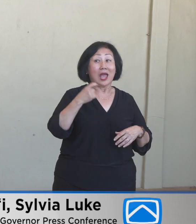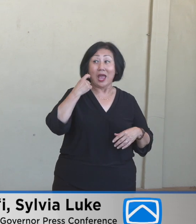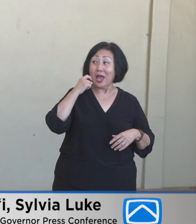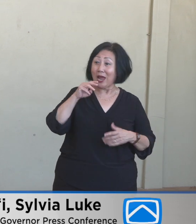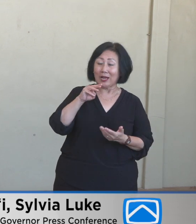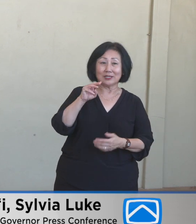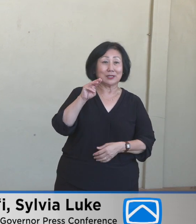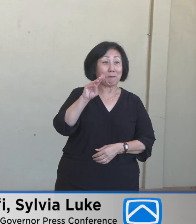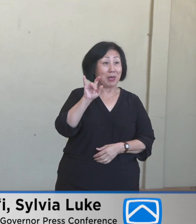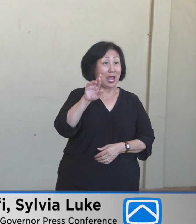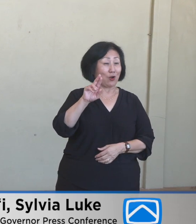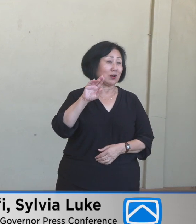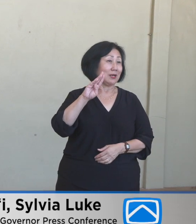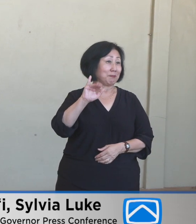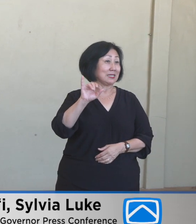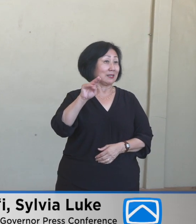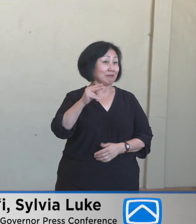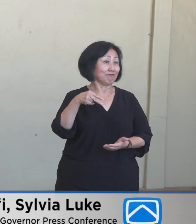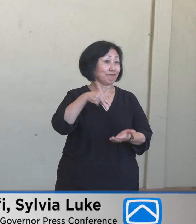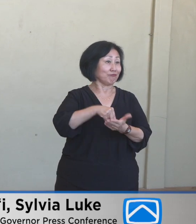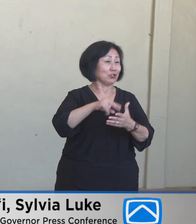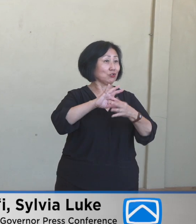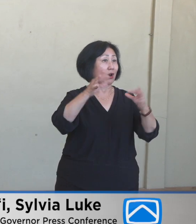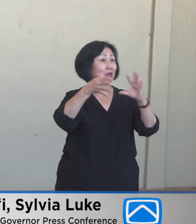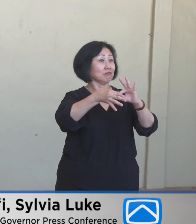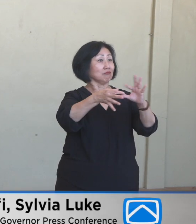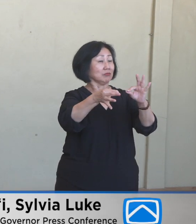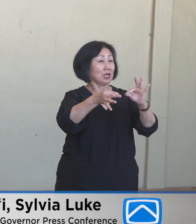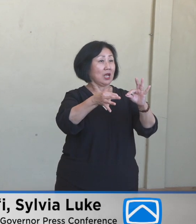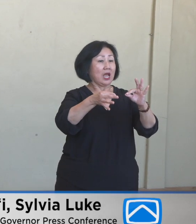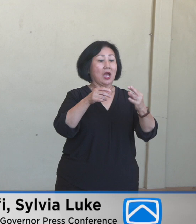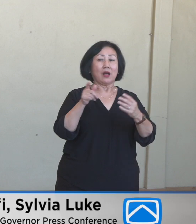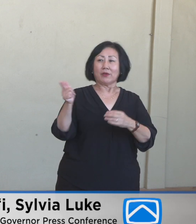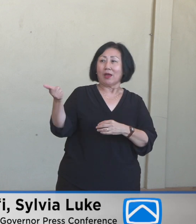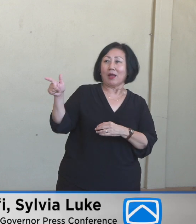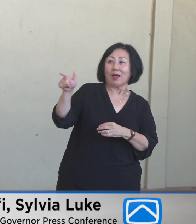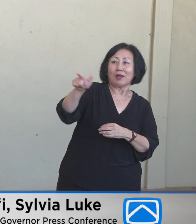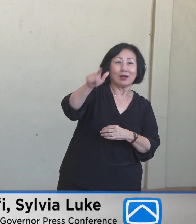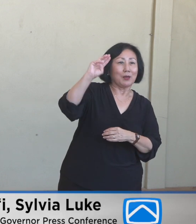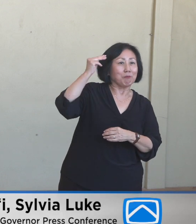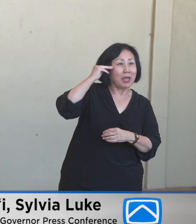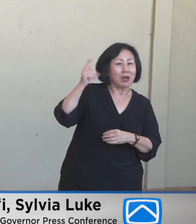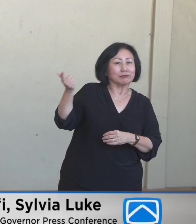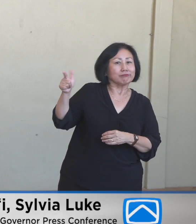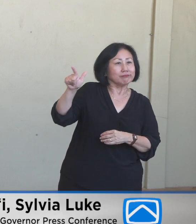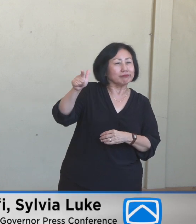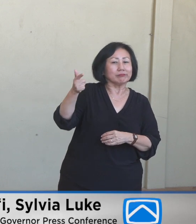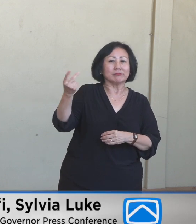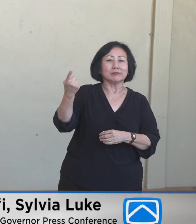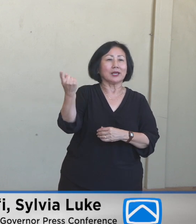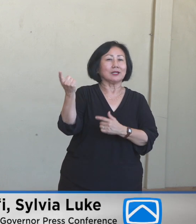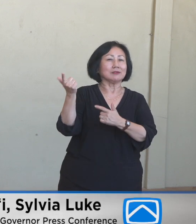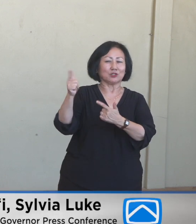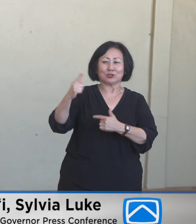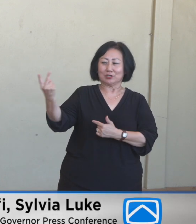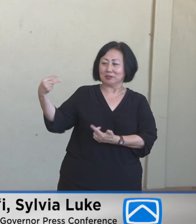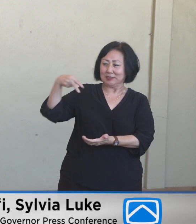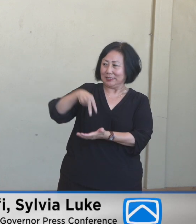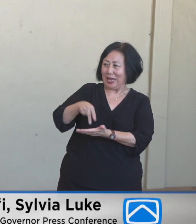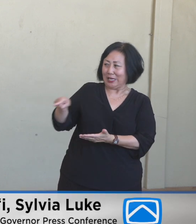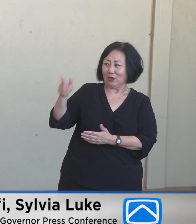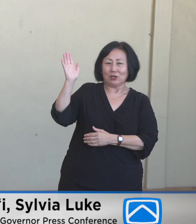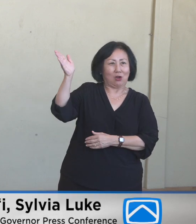mayor of Maui started speaking and all the mayors took turn speaking and coming to the podium,